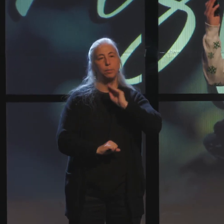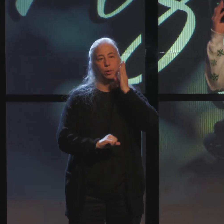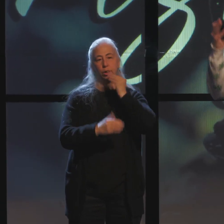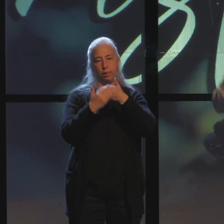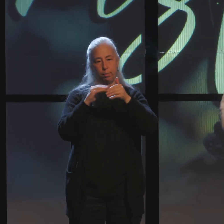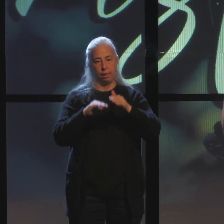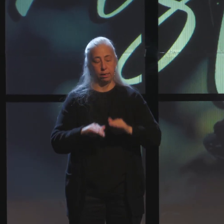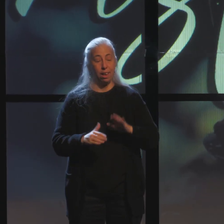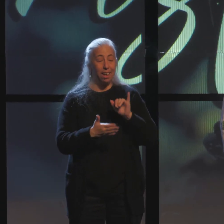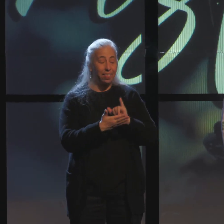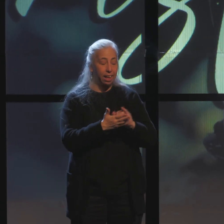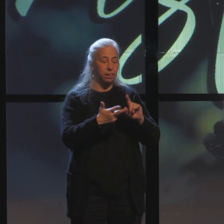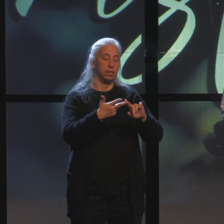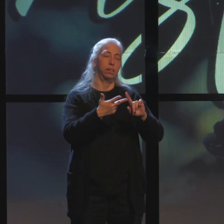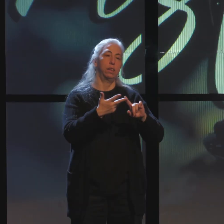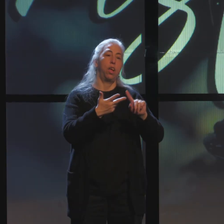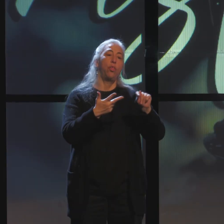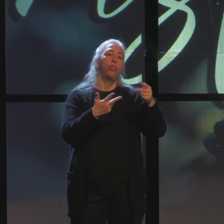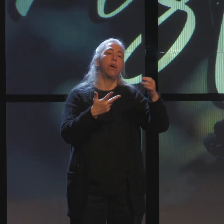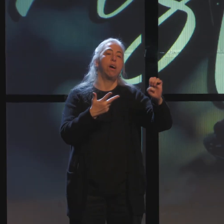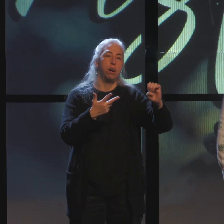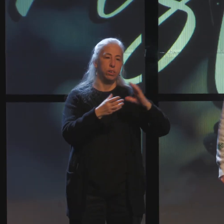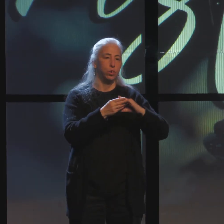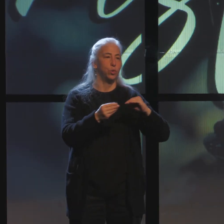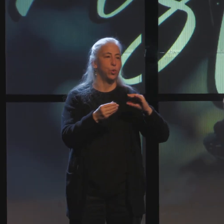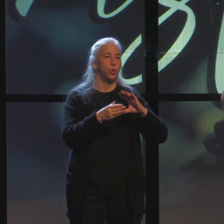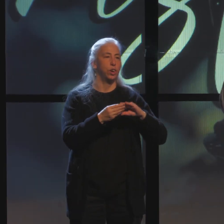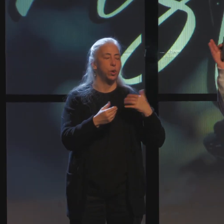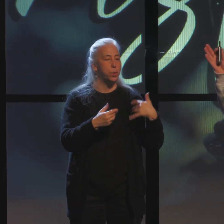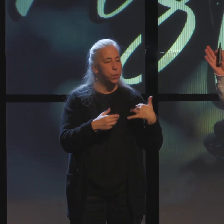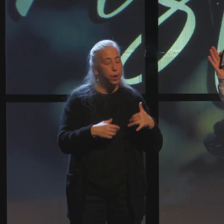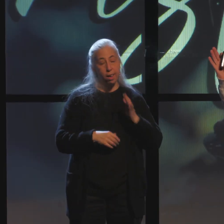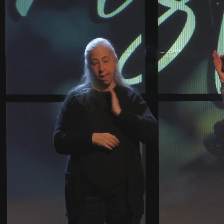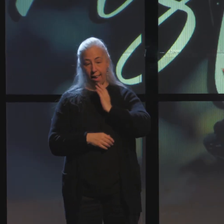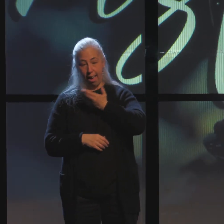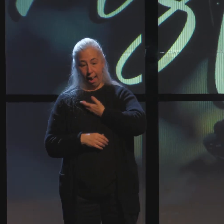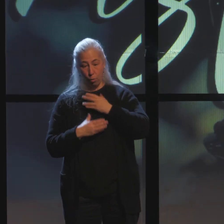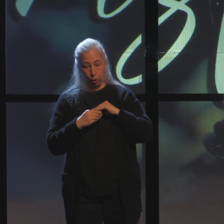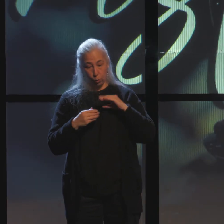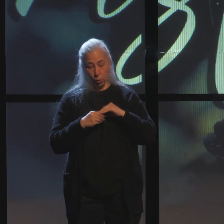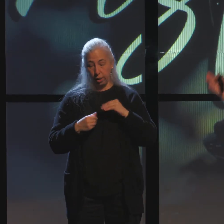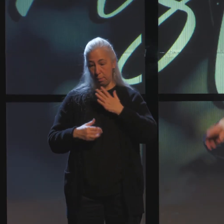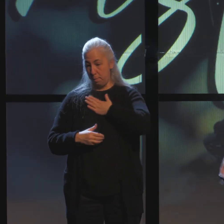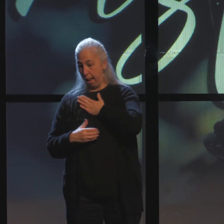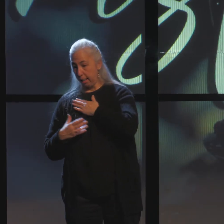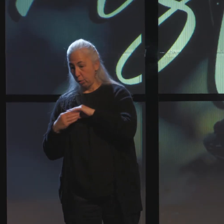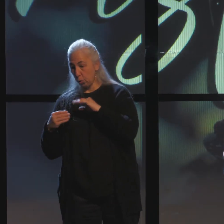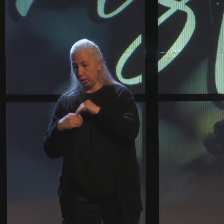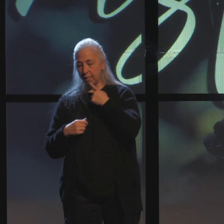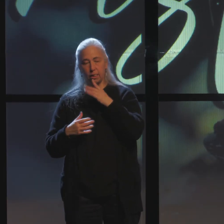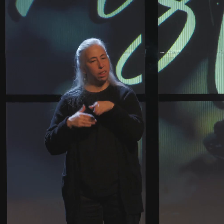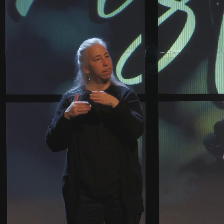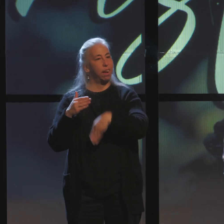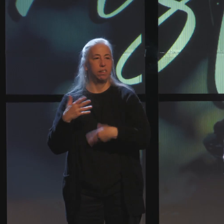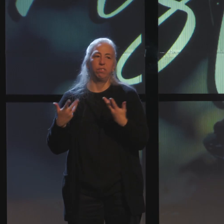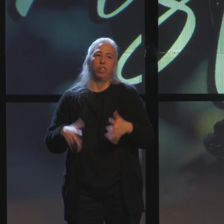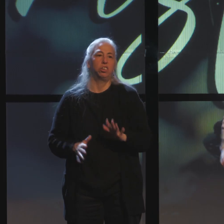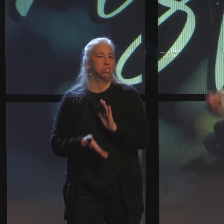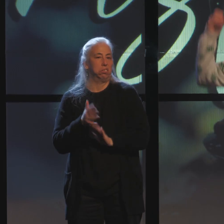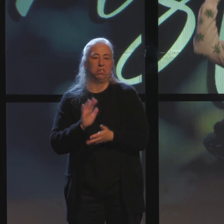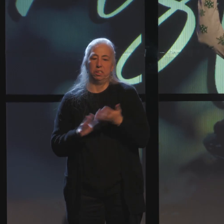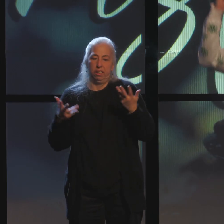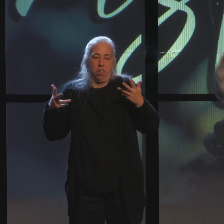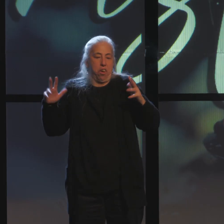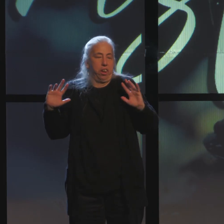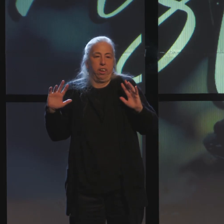of the story. When our stories tell us there is no way out, that this is the end. There